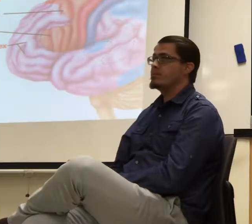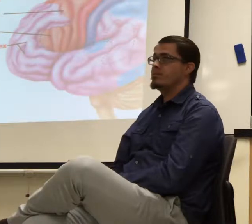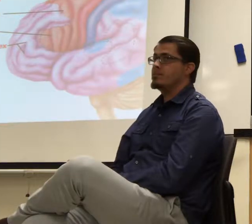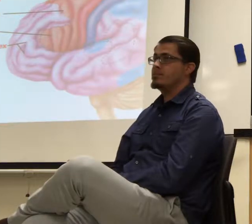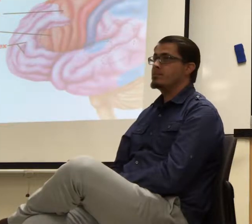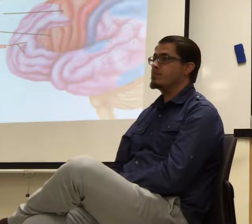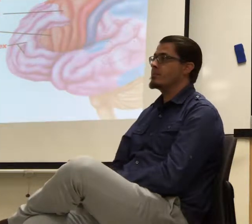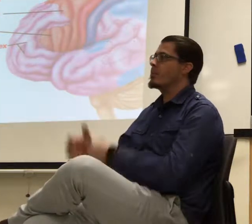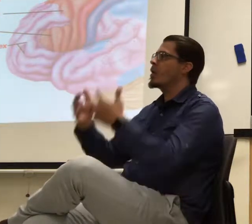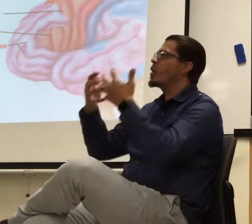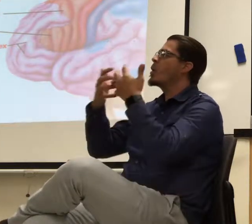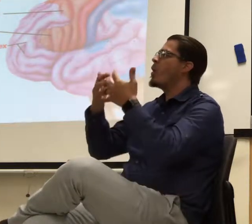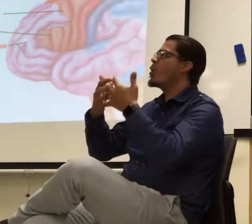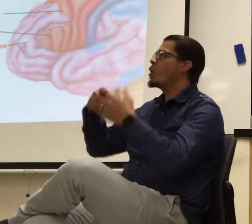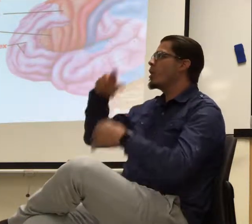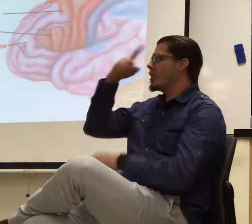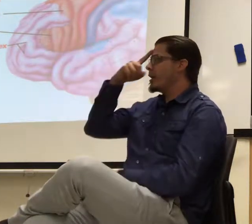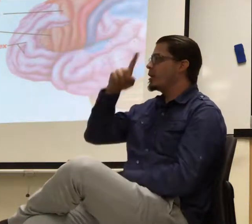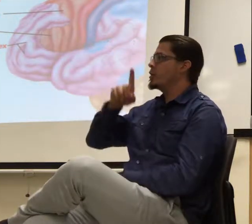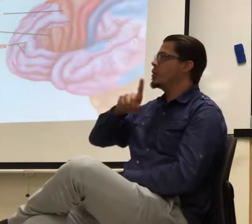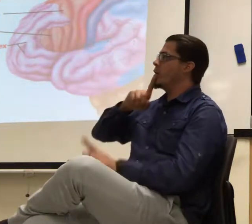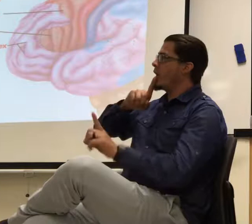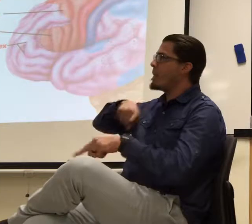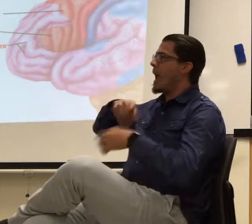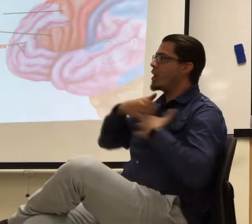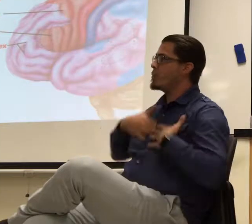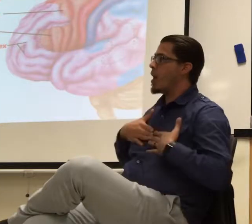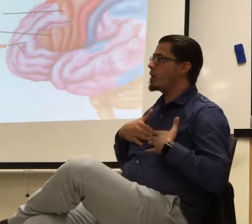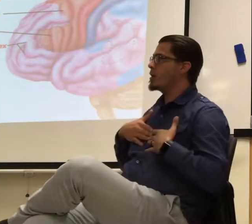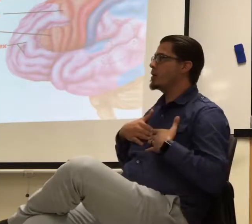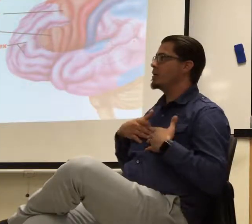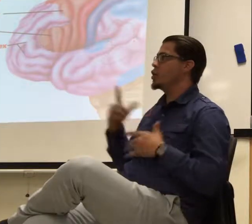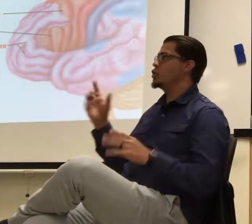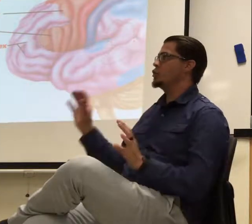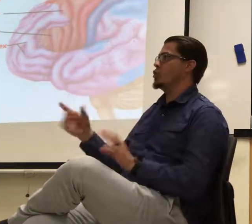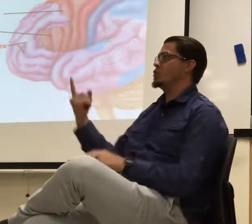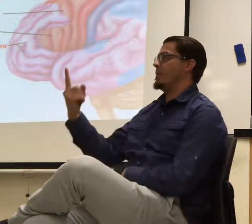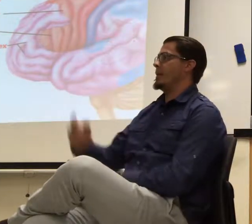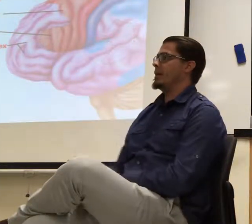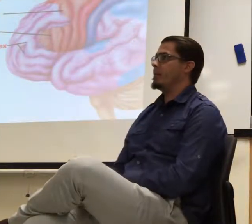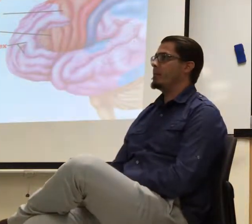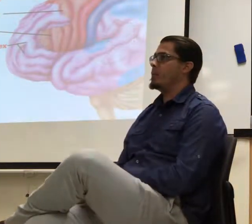So motor, think you're commanding your body to do something.